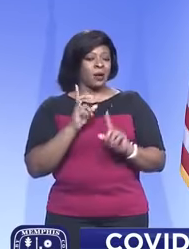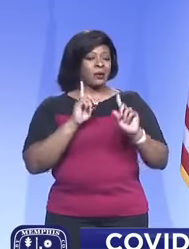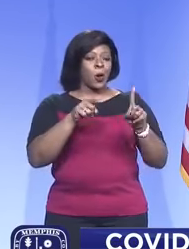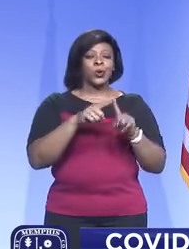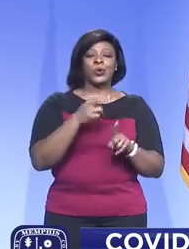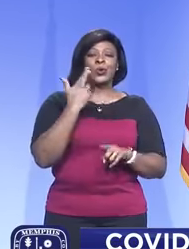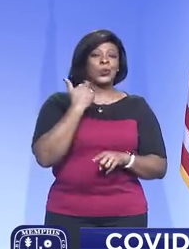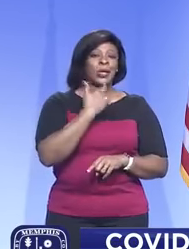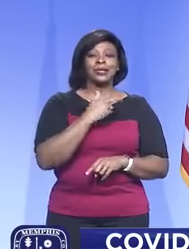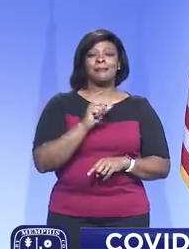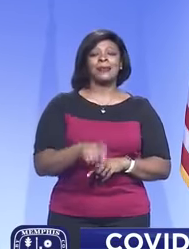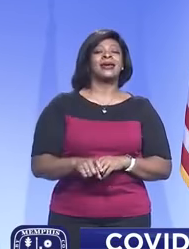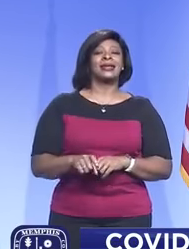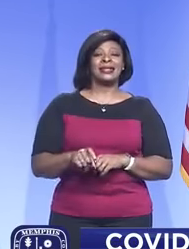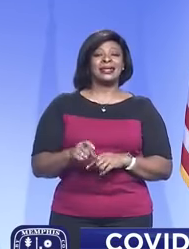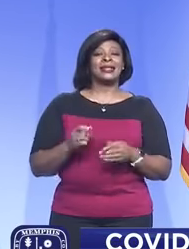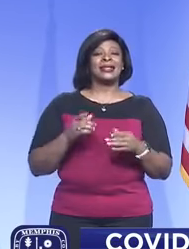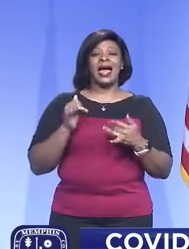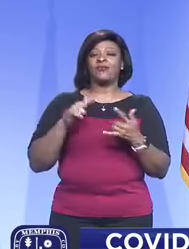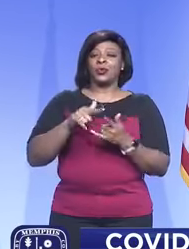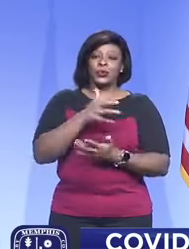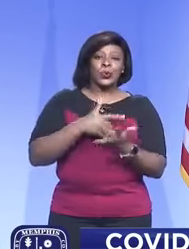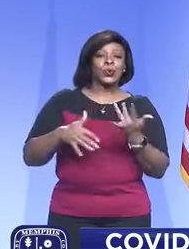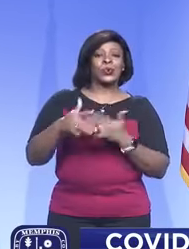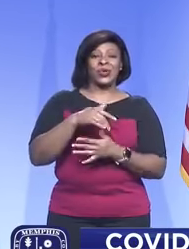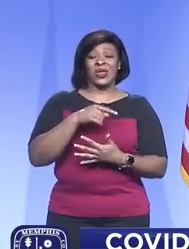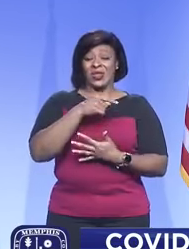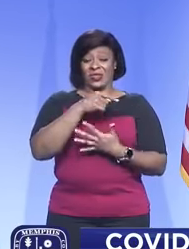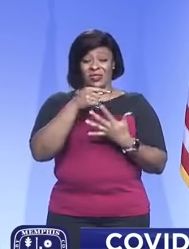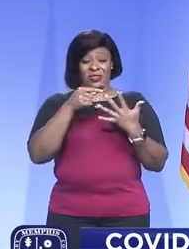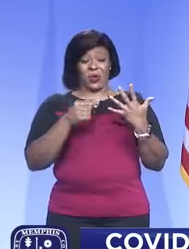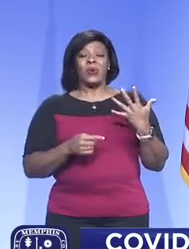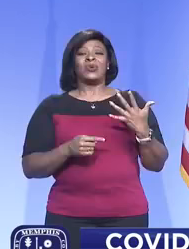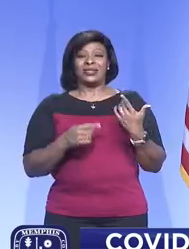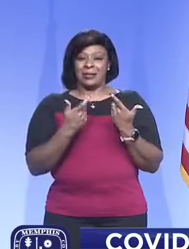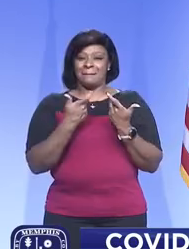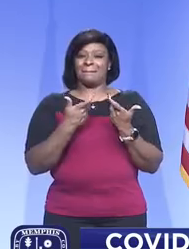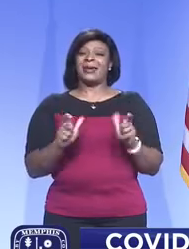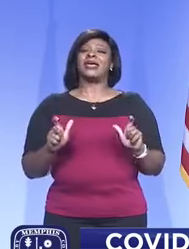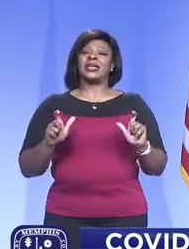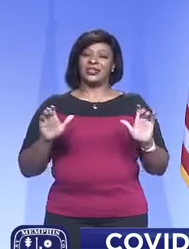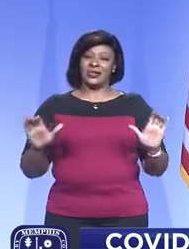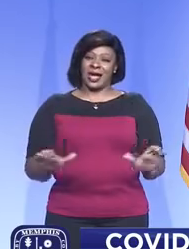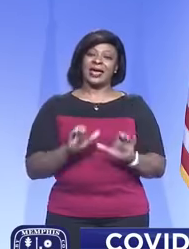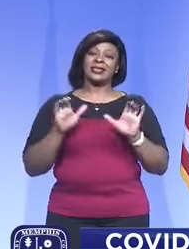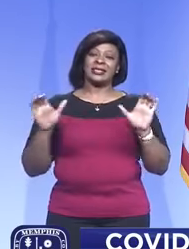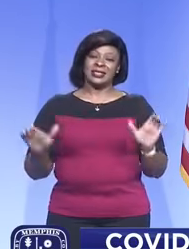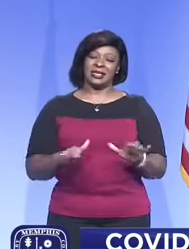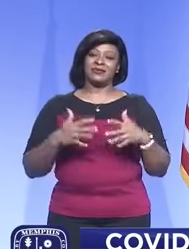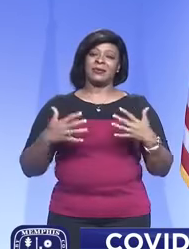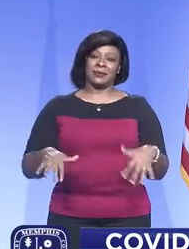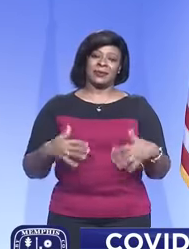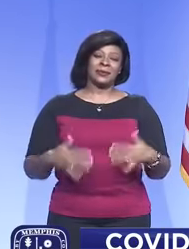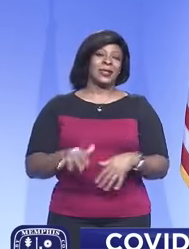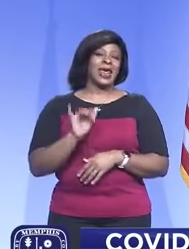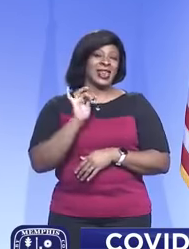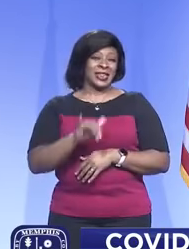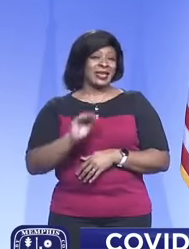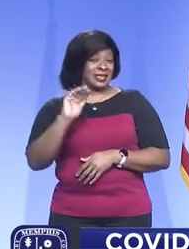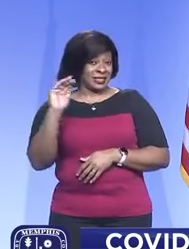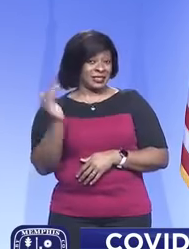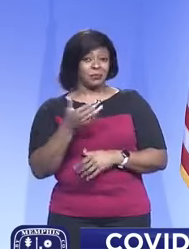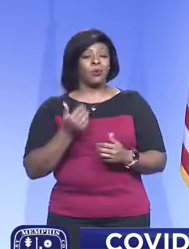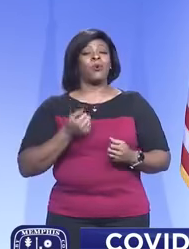a restaurant, or to socialize. These are the major activities that seem to